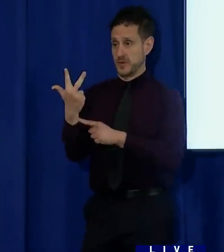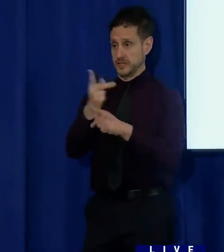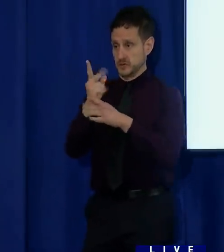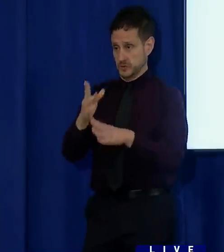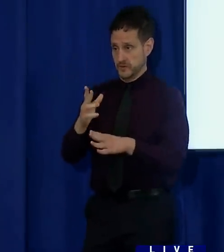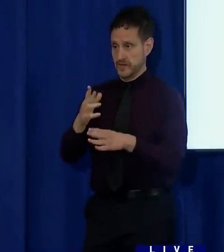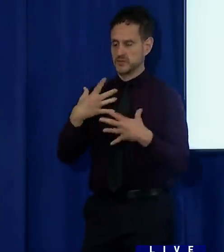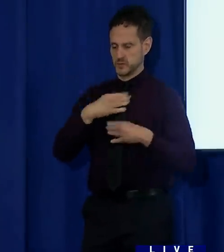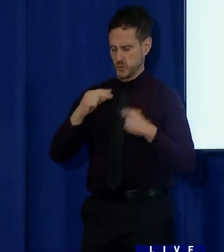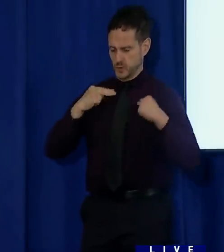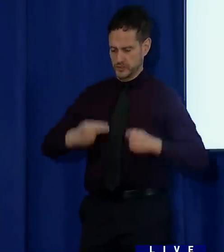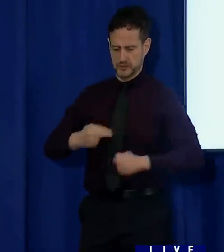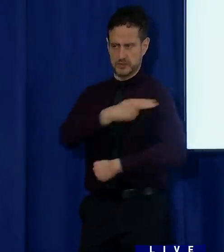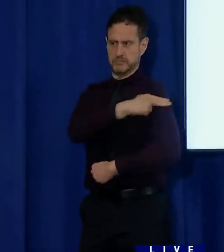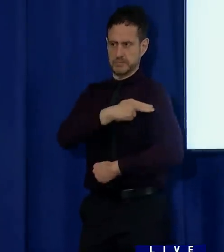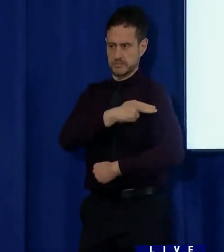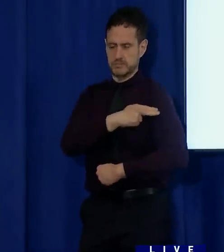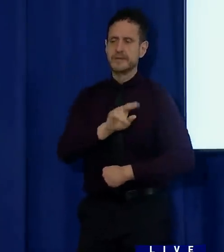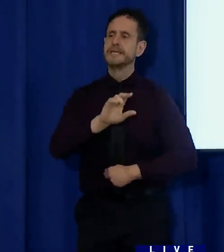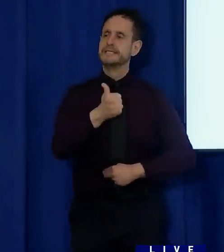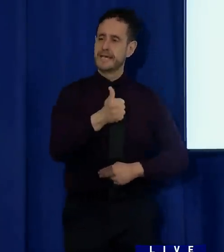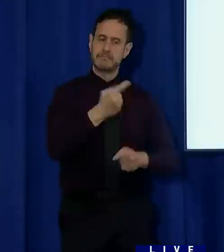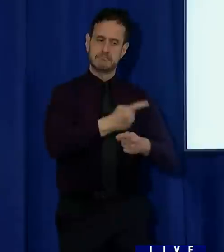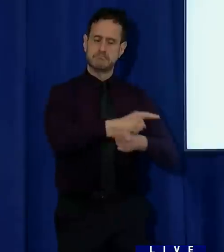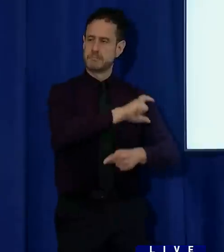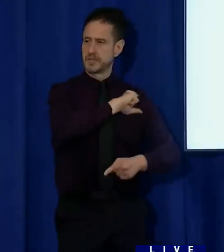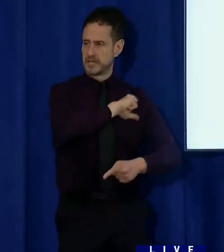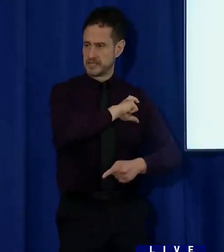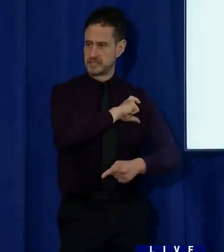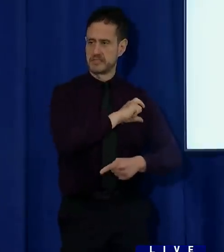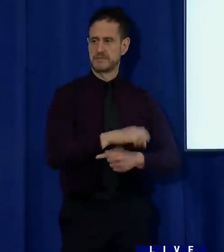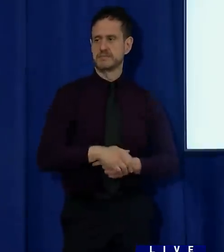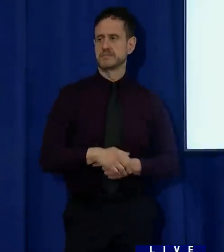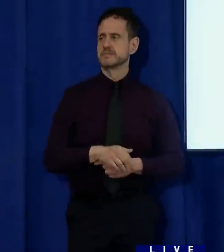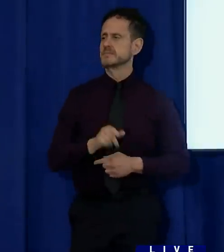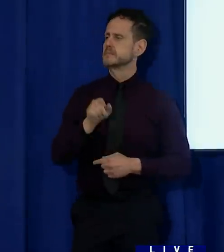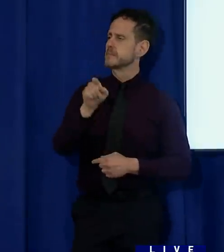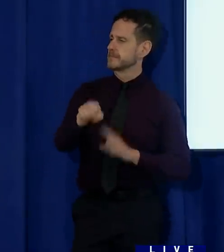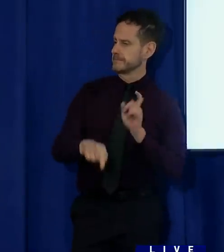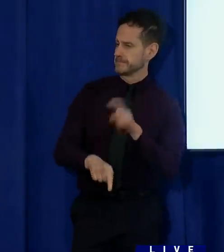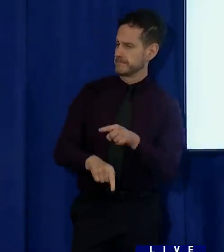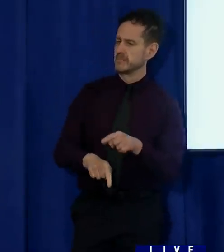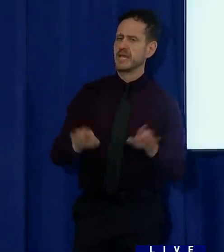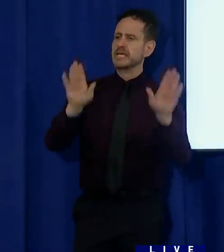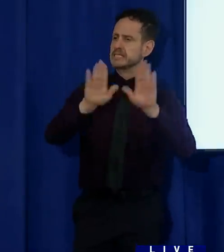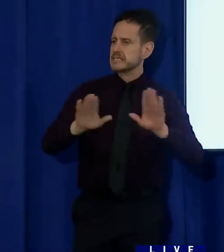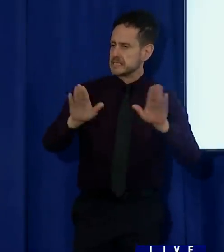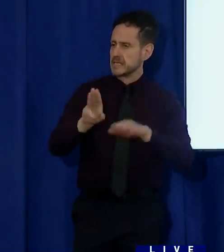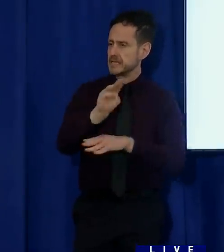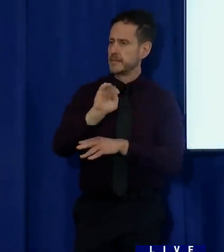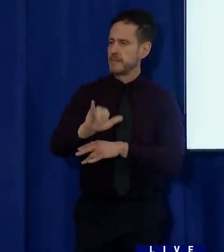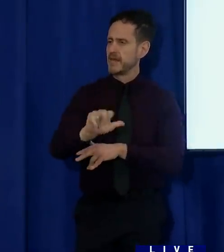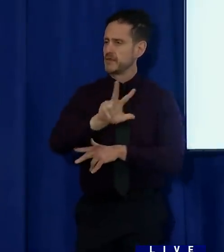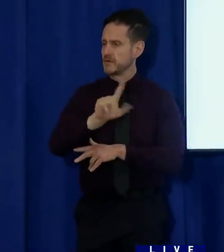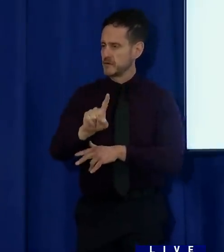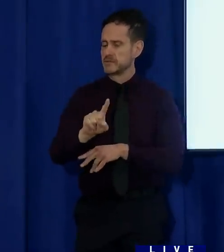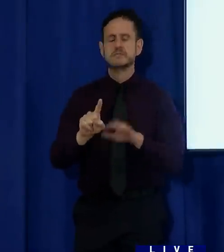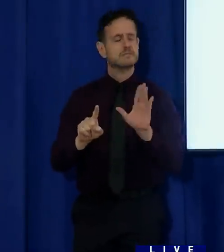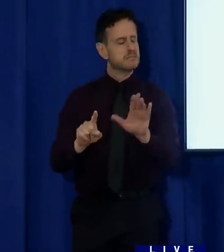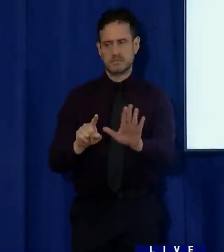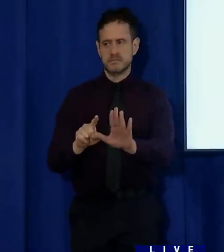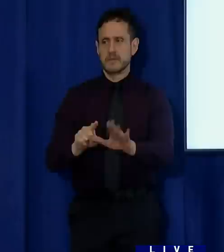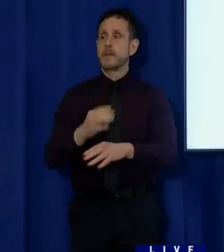supervisors, and 10 other officers. And so this was Sunday, May 31st? So this was actually,